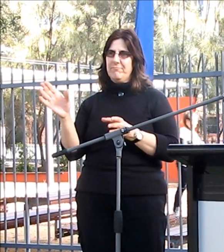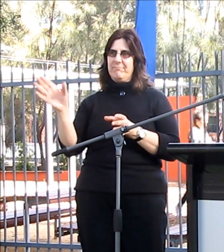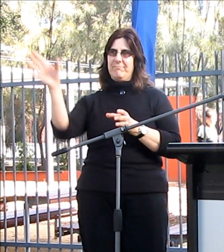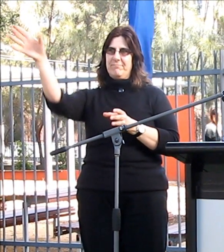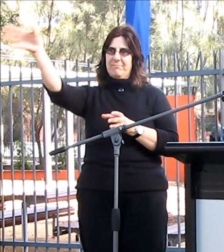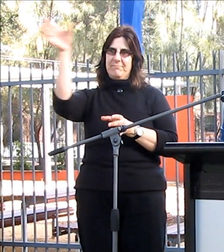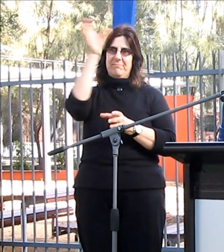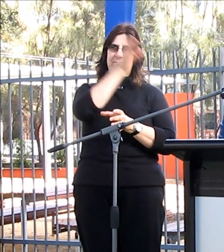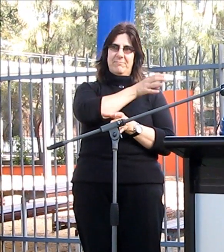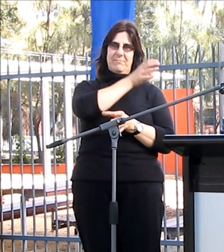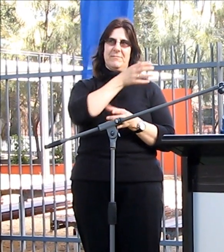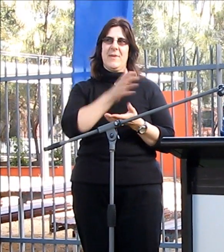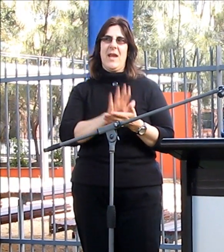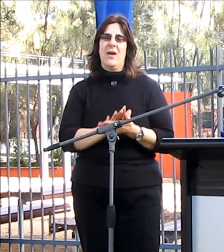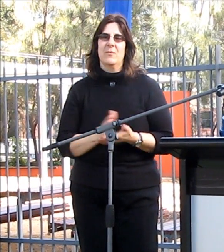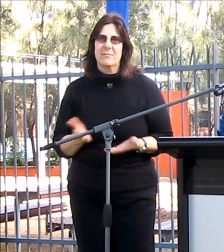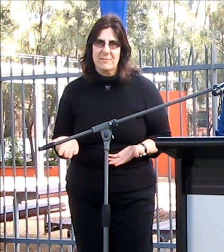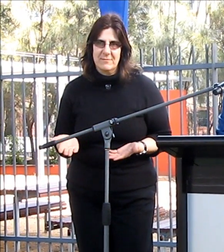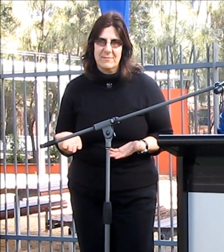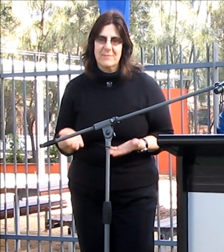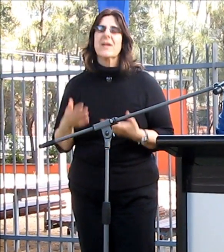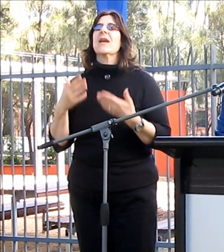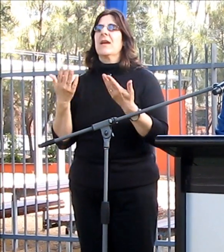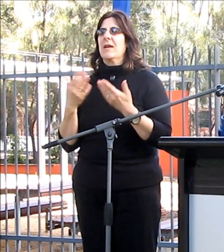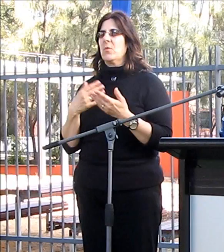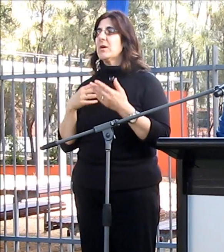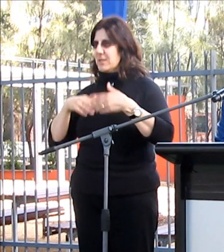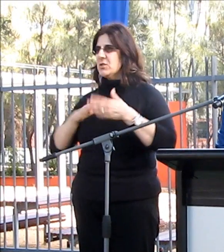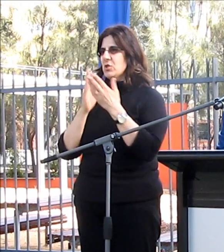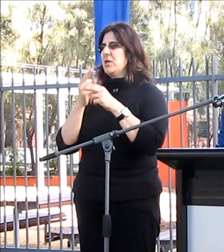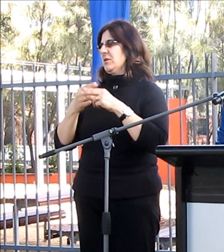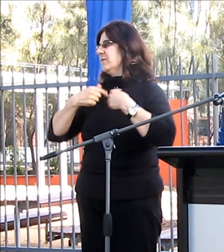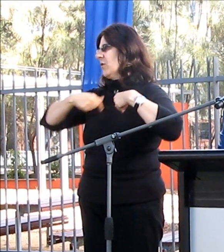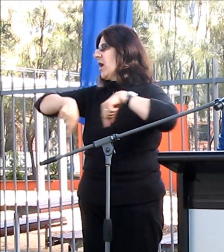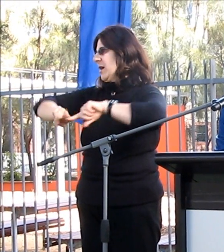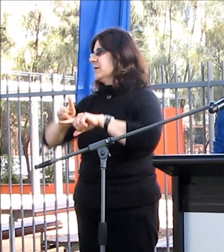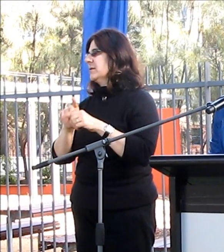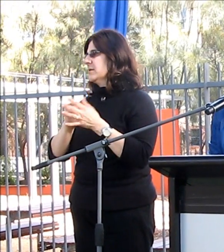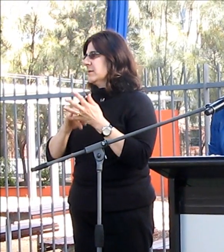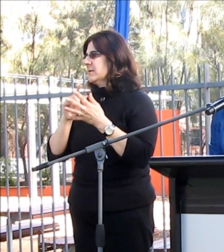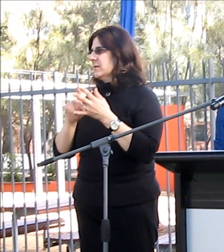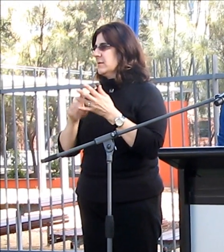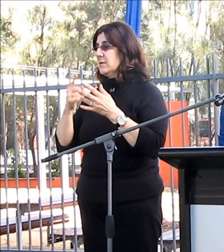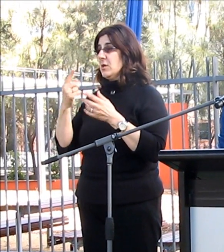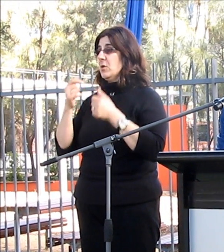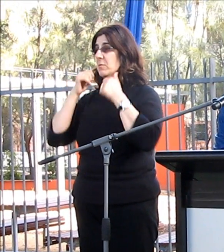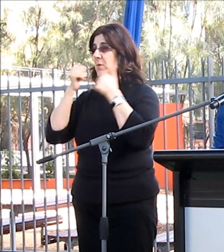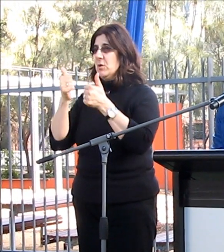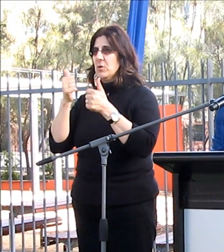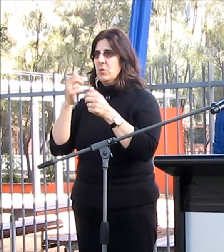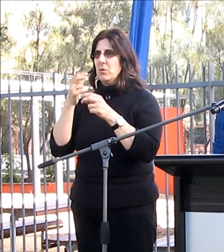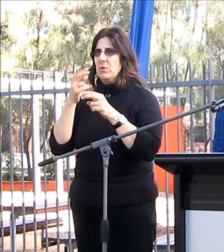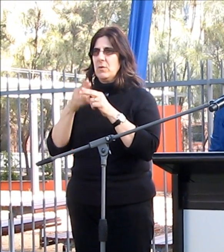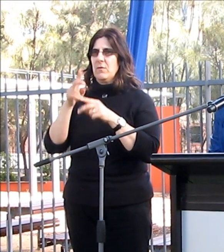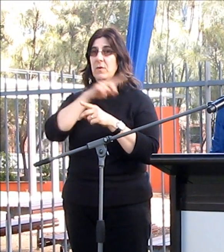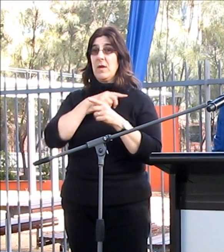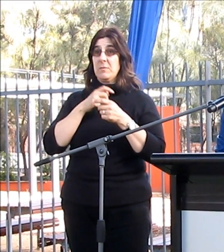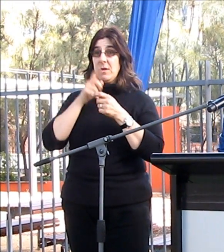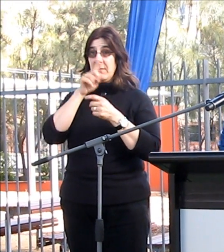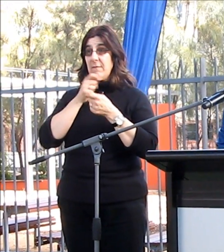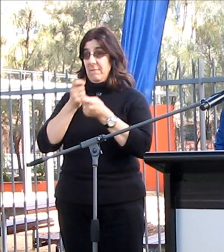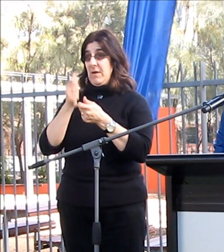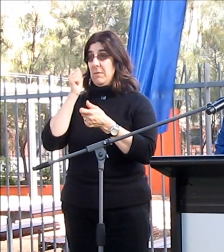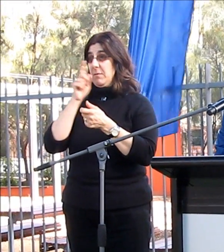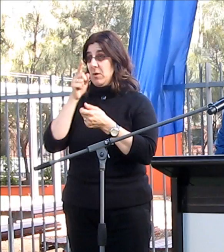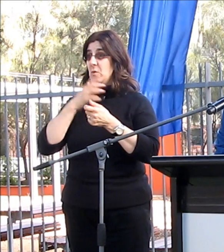has challenges, and if we can't do that, well, we'll look at some other structure, because we really think it'd be great to have a place. That was the feedback we got. People would